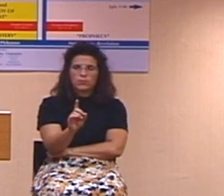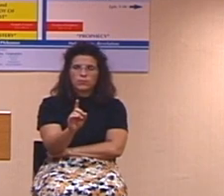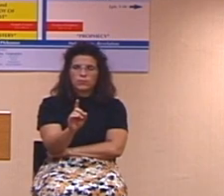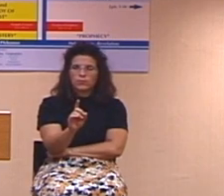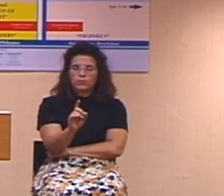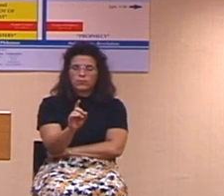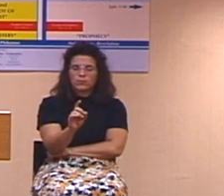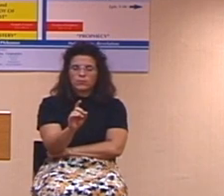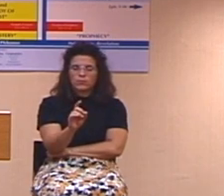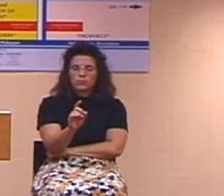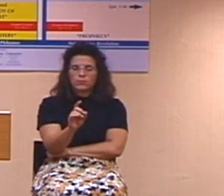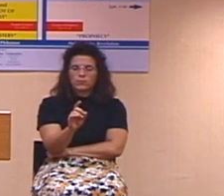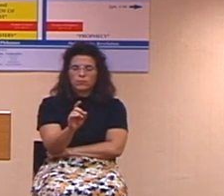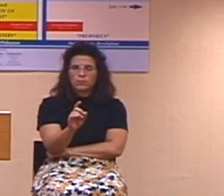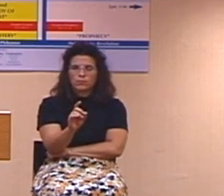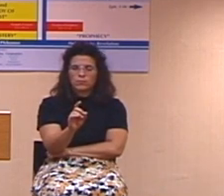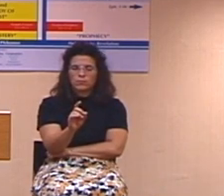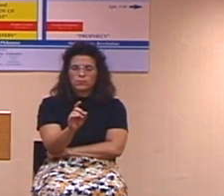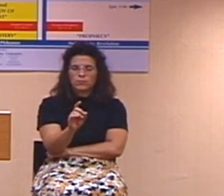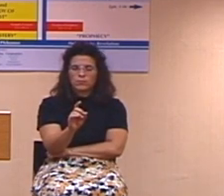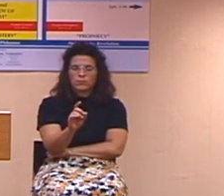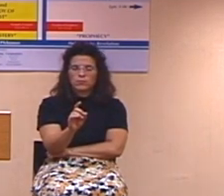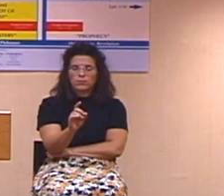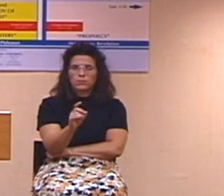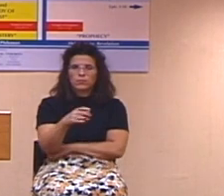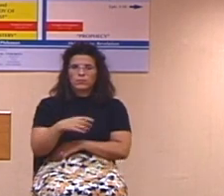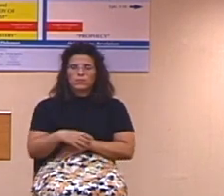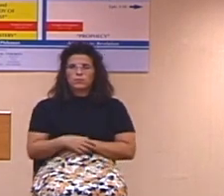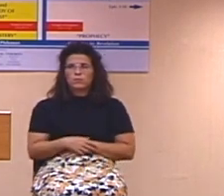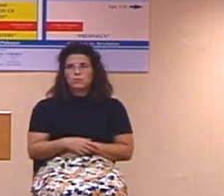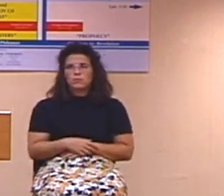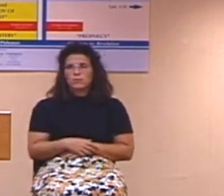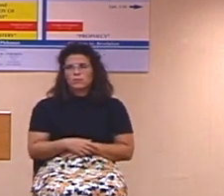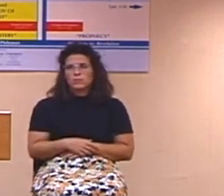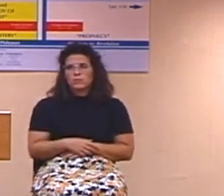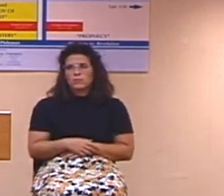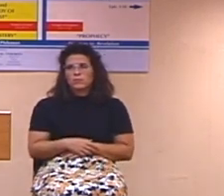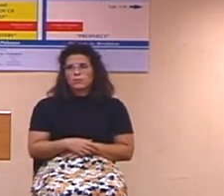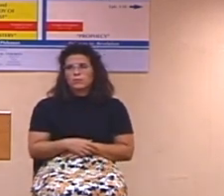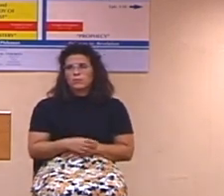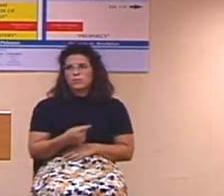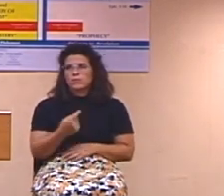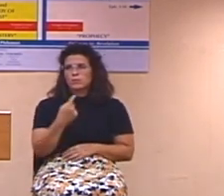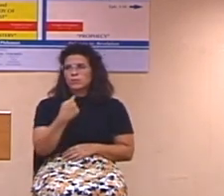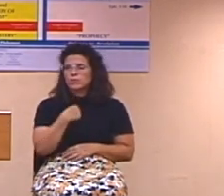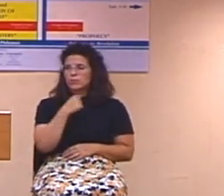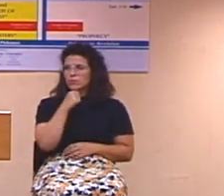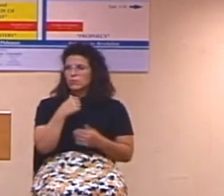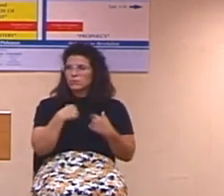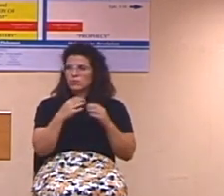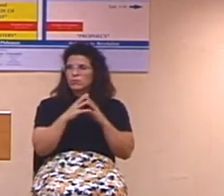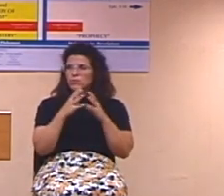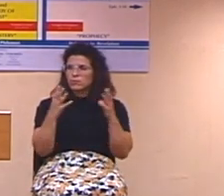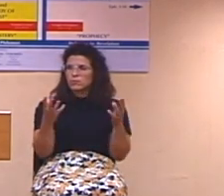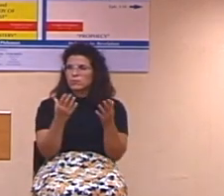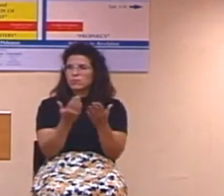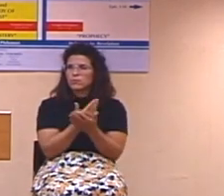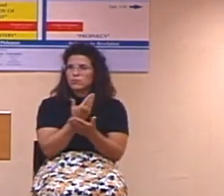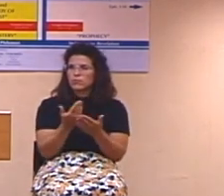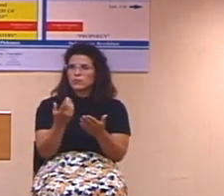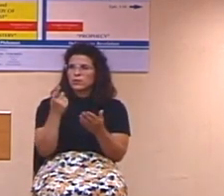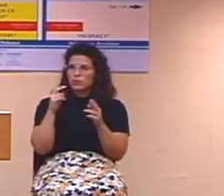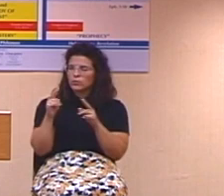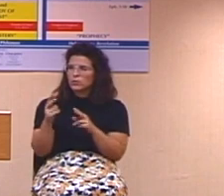Folks, I didn't have a whole bunch of new stuff. Have we looked at anything that you don't already have